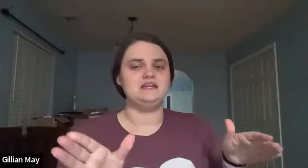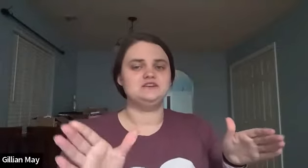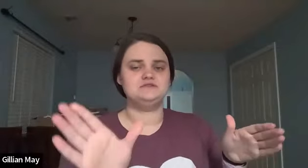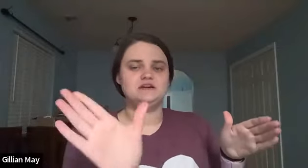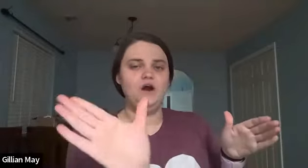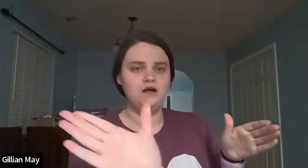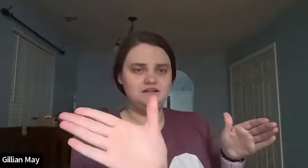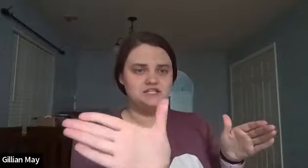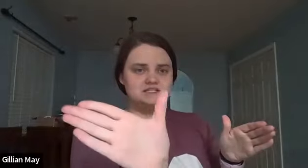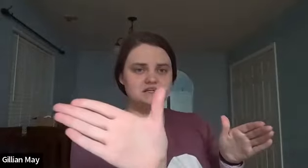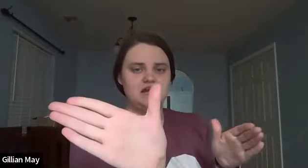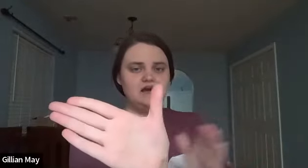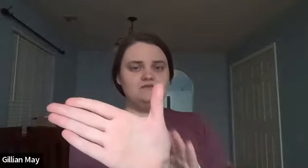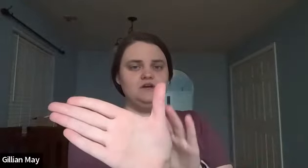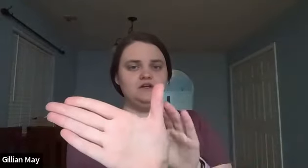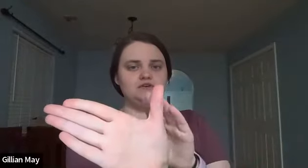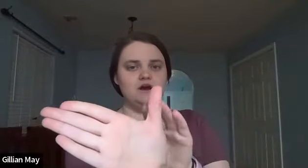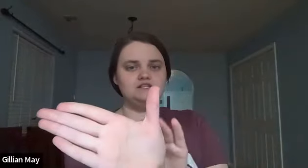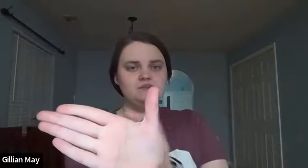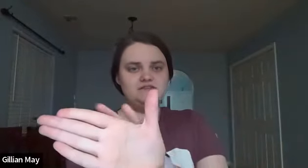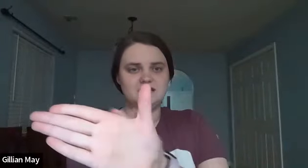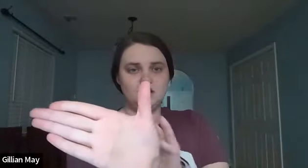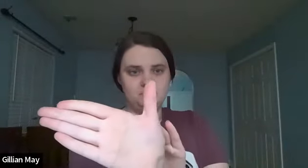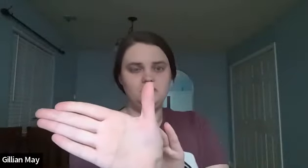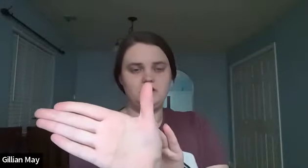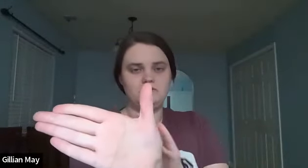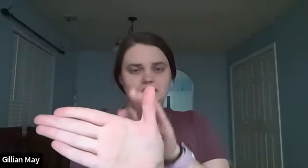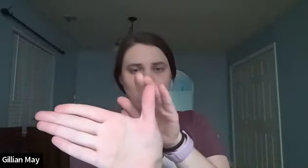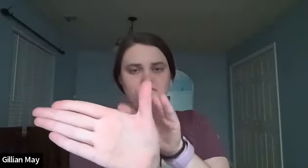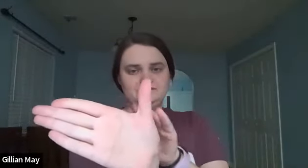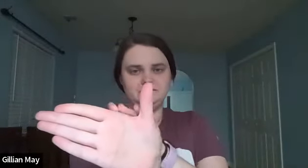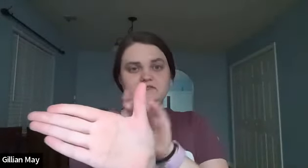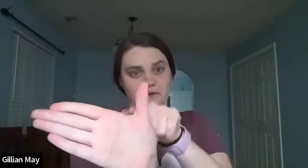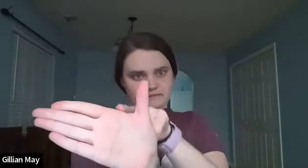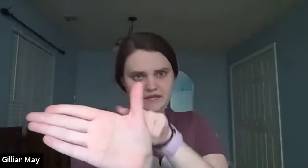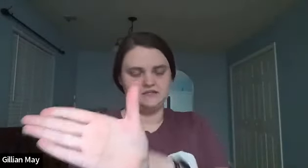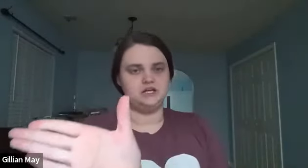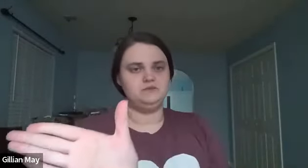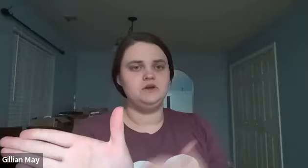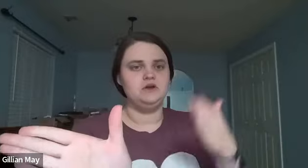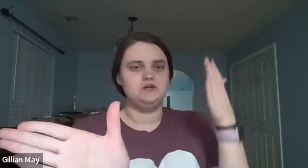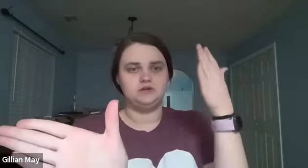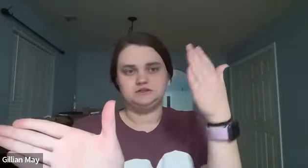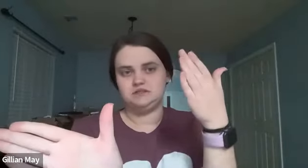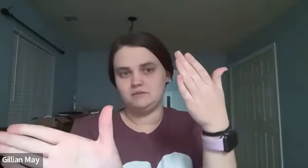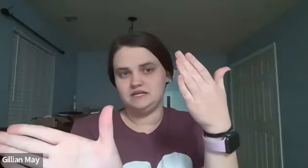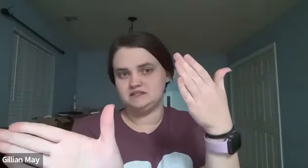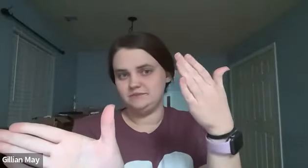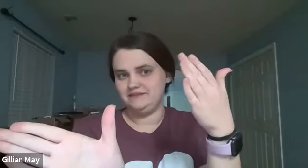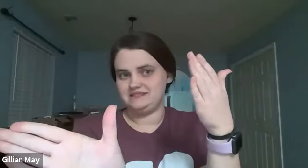so psychology is going to have your non-dominant in this kind of open palm, like open thumb hand shape. Your dominant is going to be the